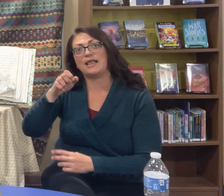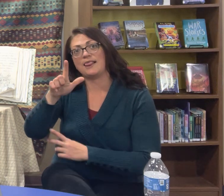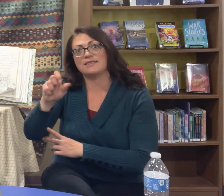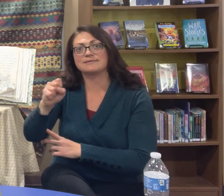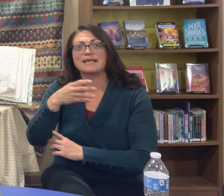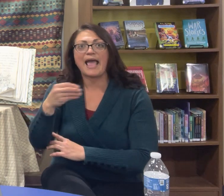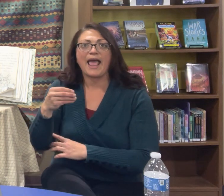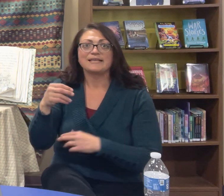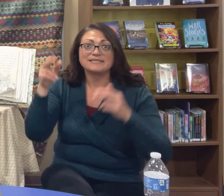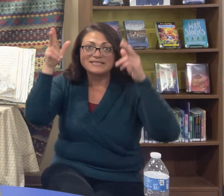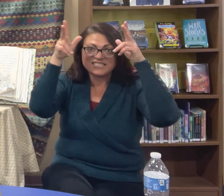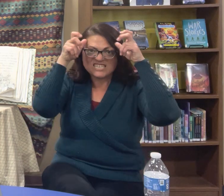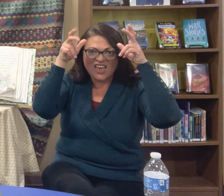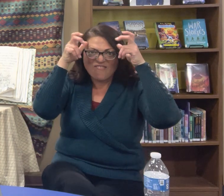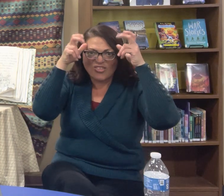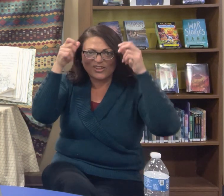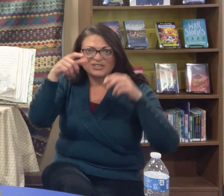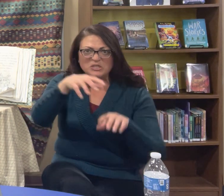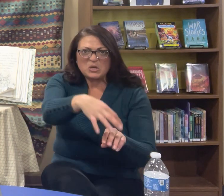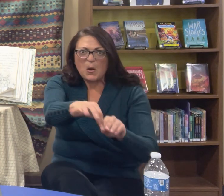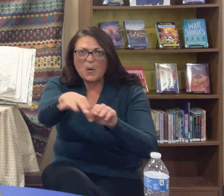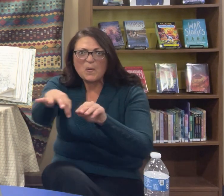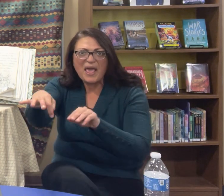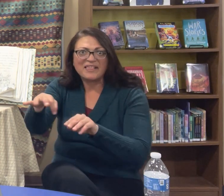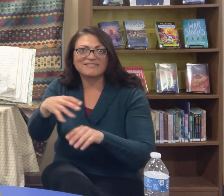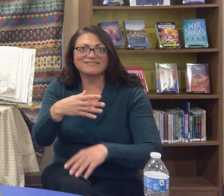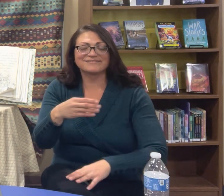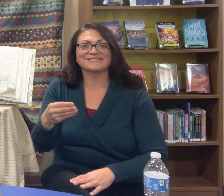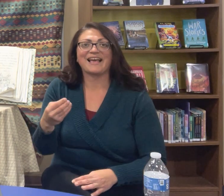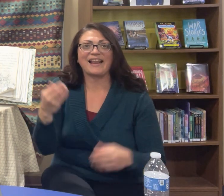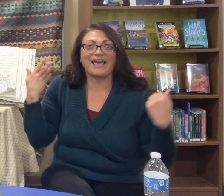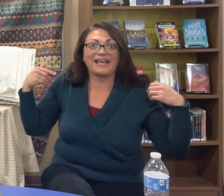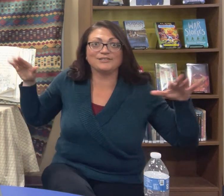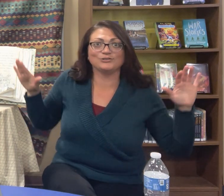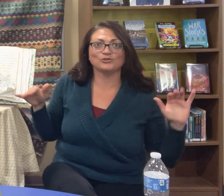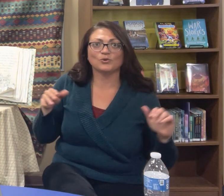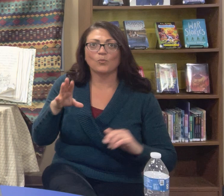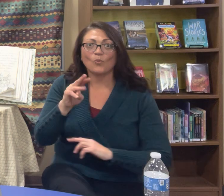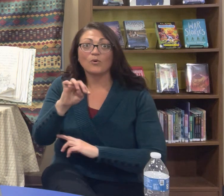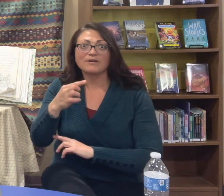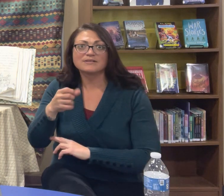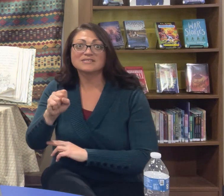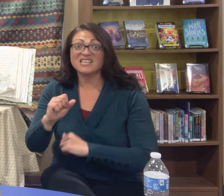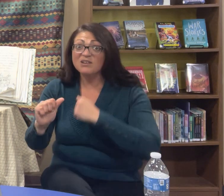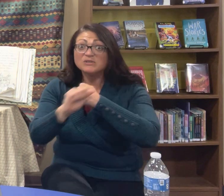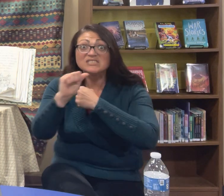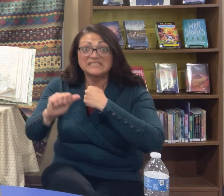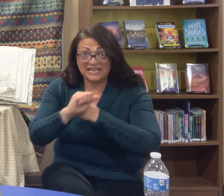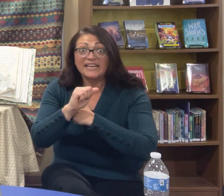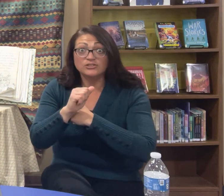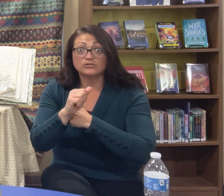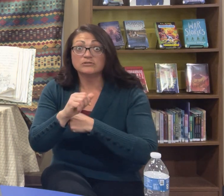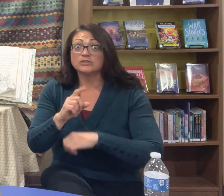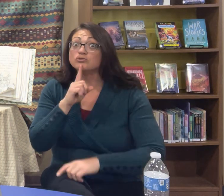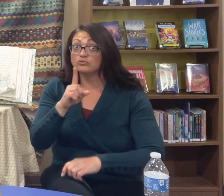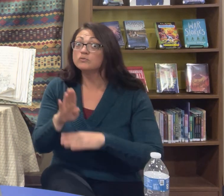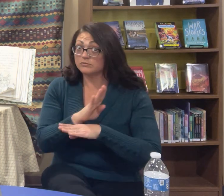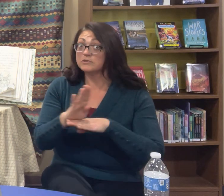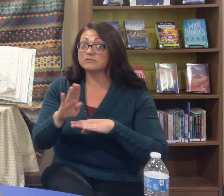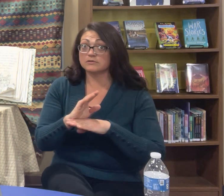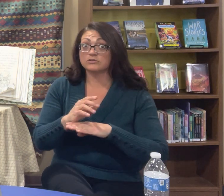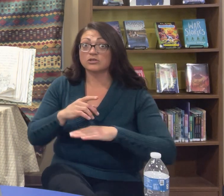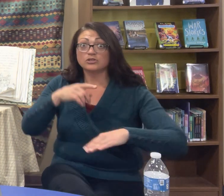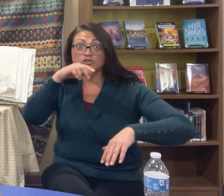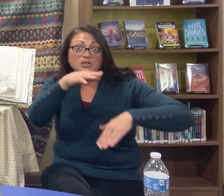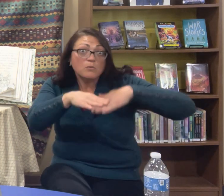rocky peaks while avoiding life-threatening landslides. Despite the constant danger, Mary